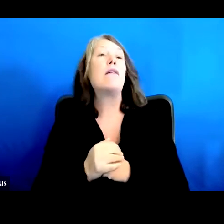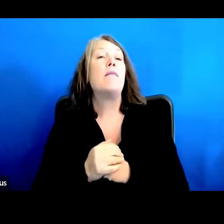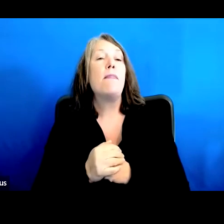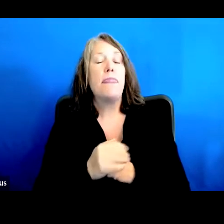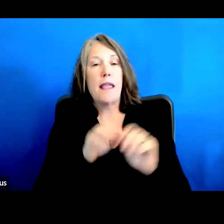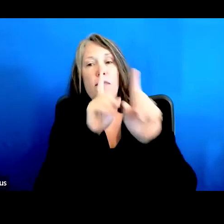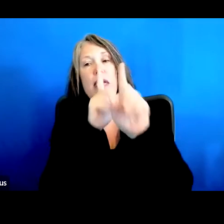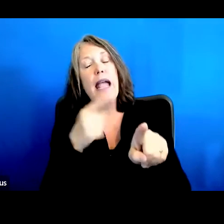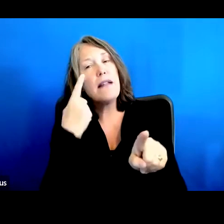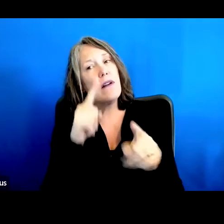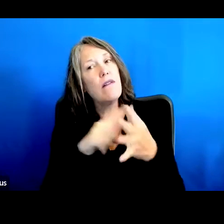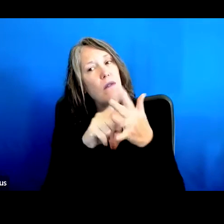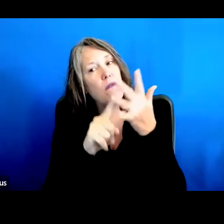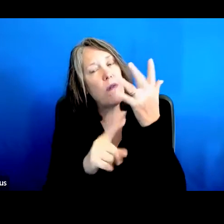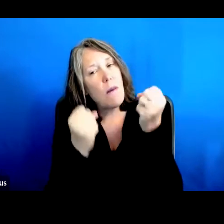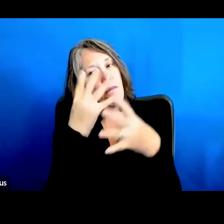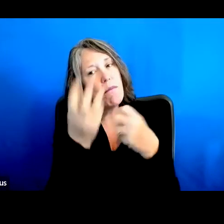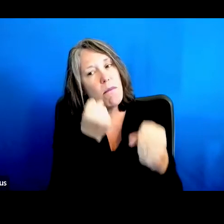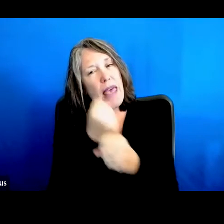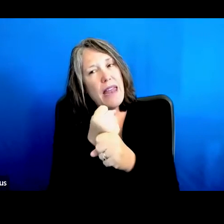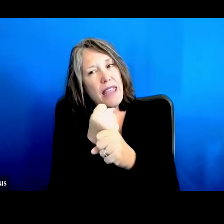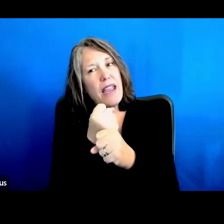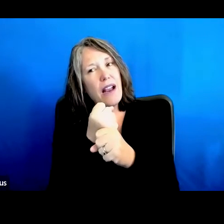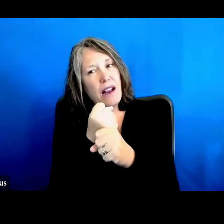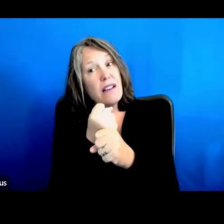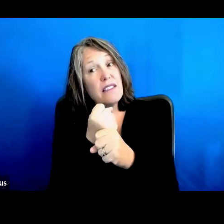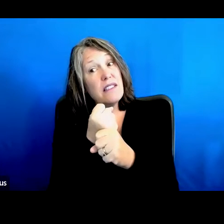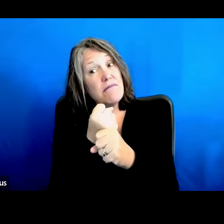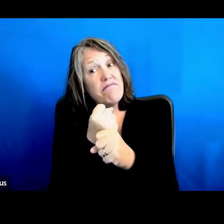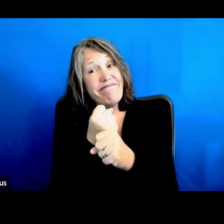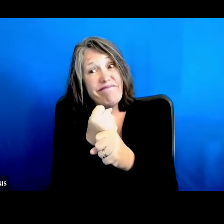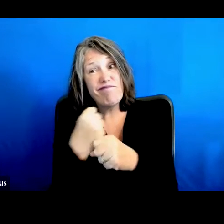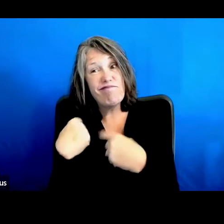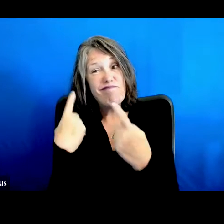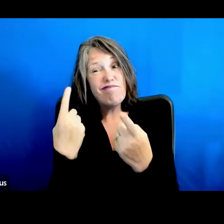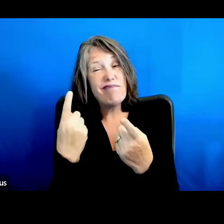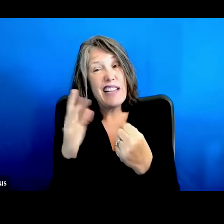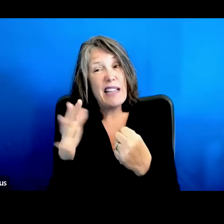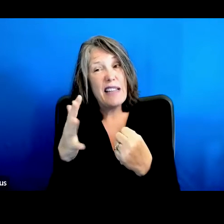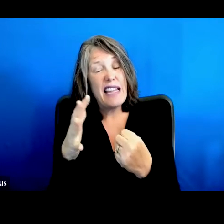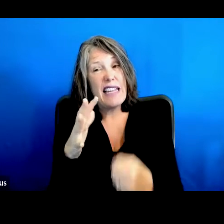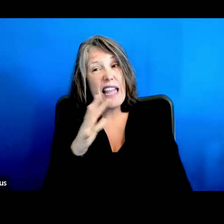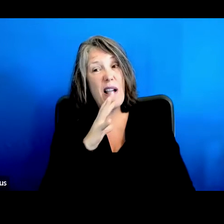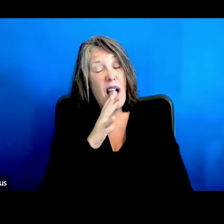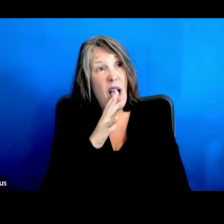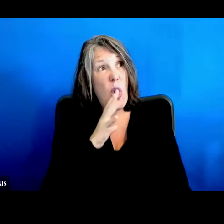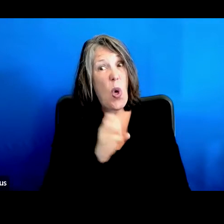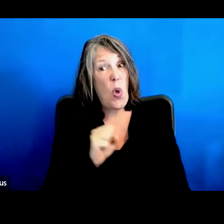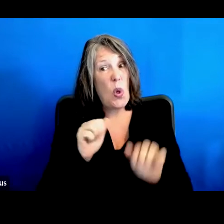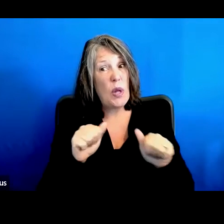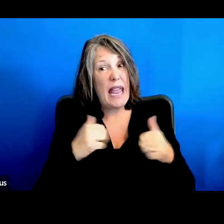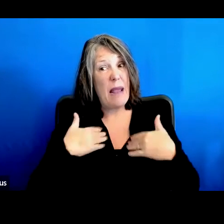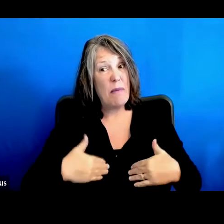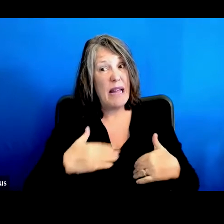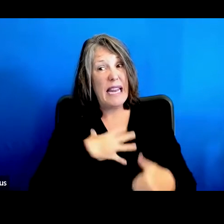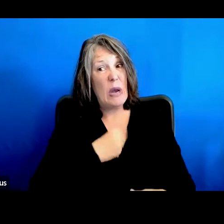The answer for a lot of years has been like old able-bodied white men, usually. Now there's